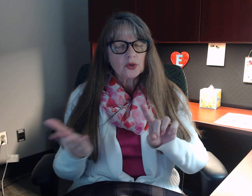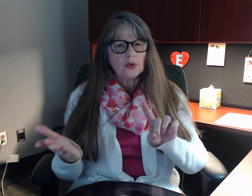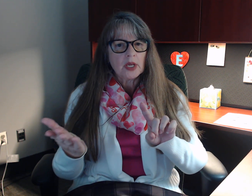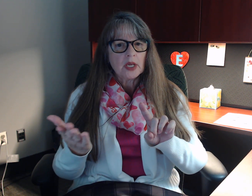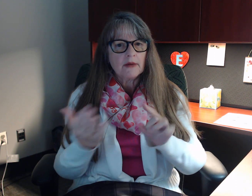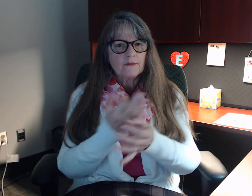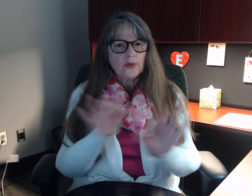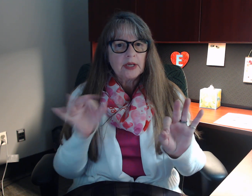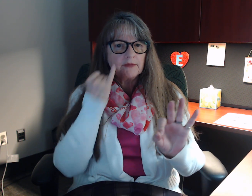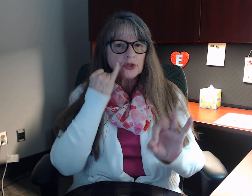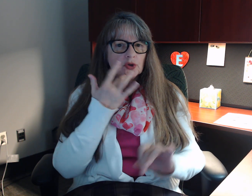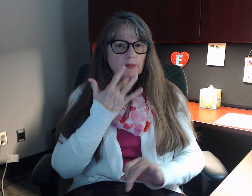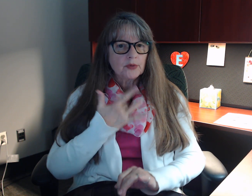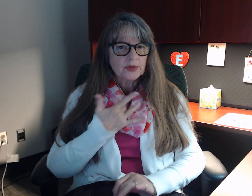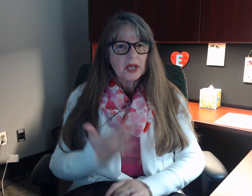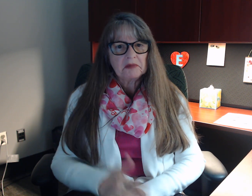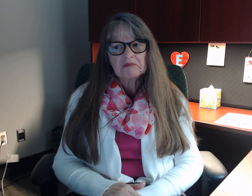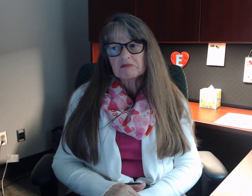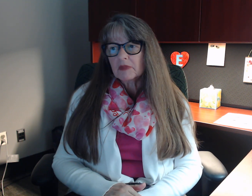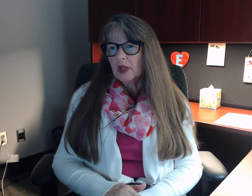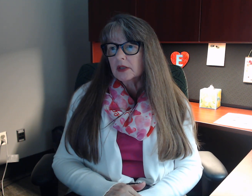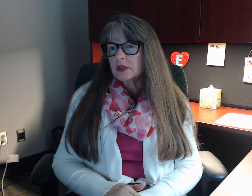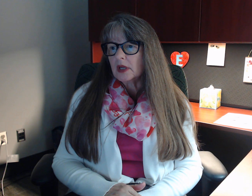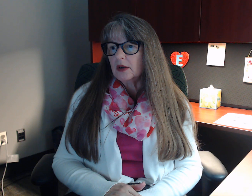can get free if it's your birthday. So